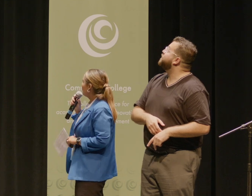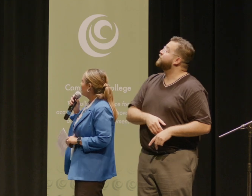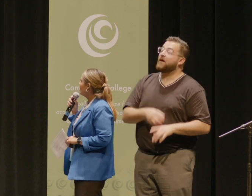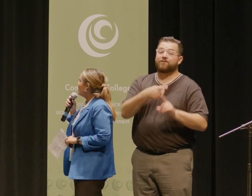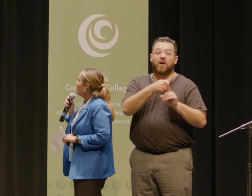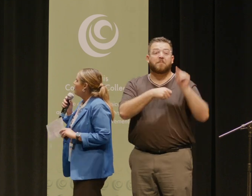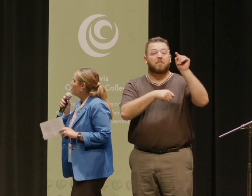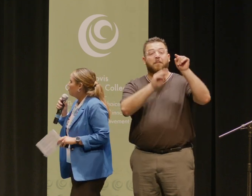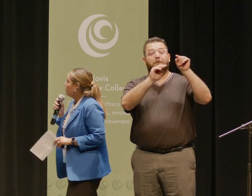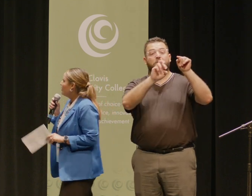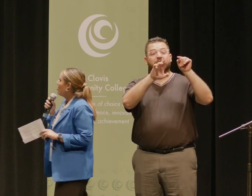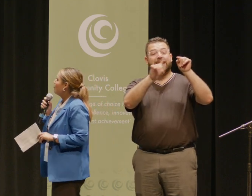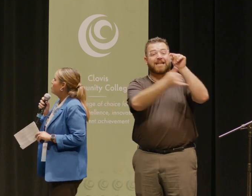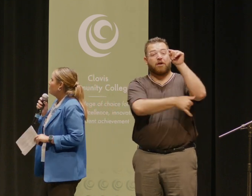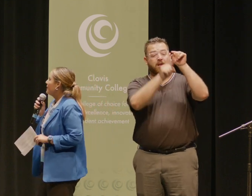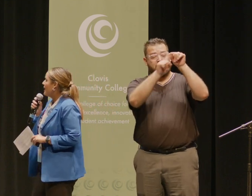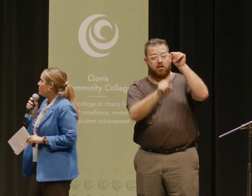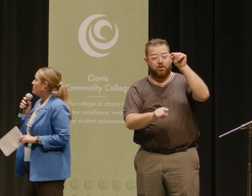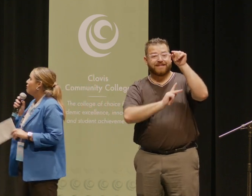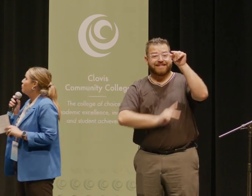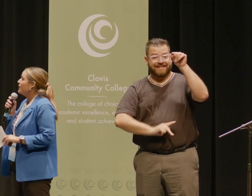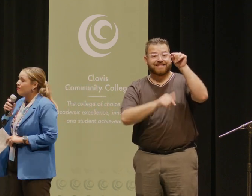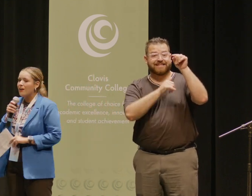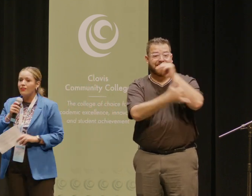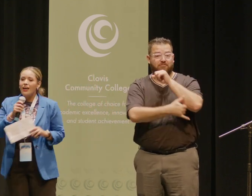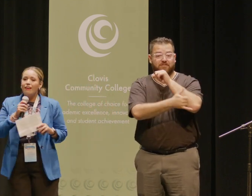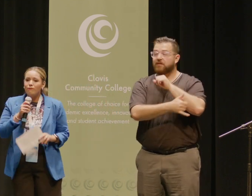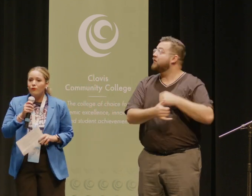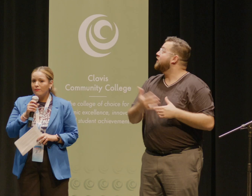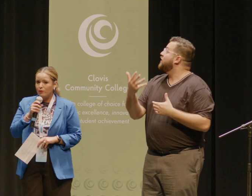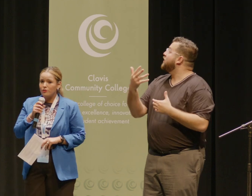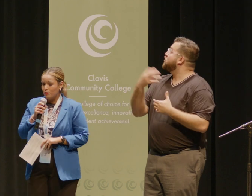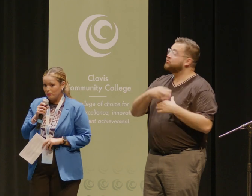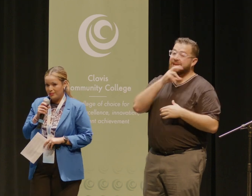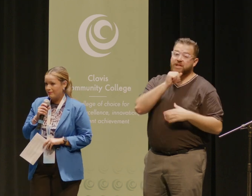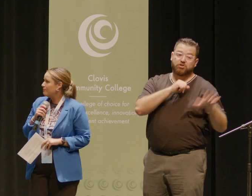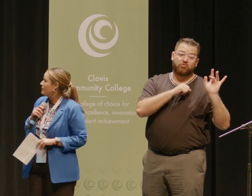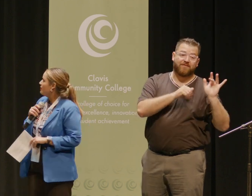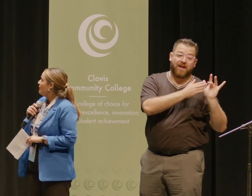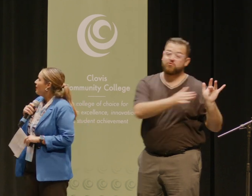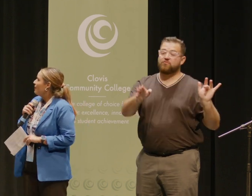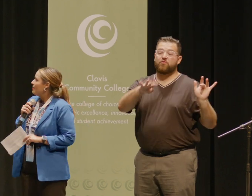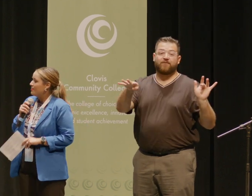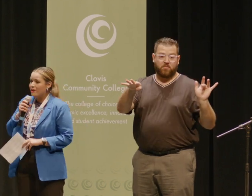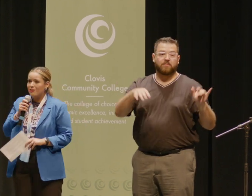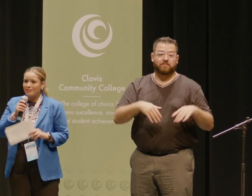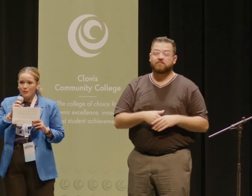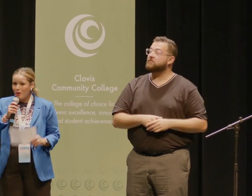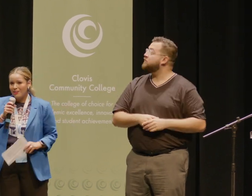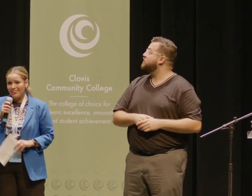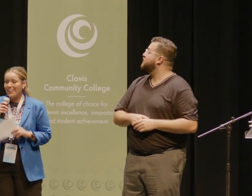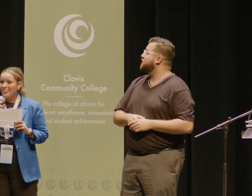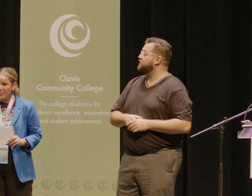Kings County, and the majority are between the ages of 25 and 44 years old. They